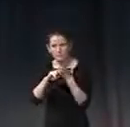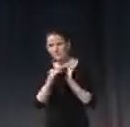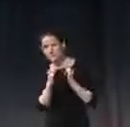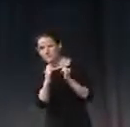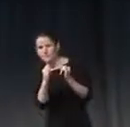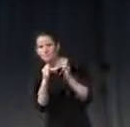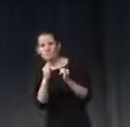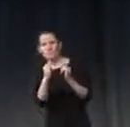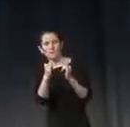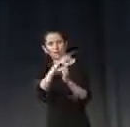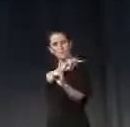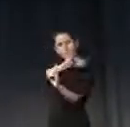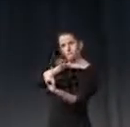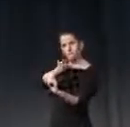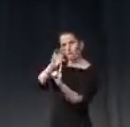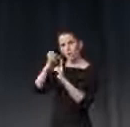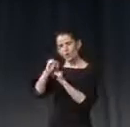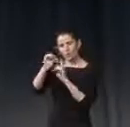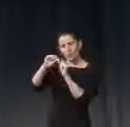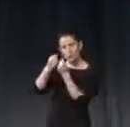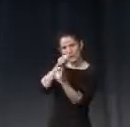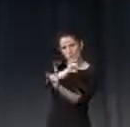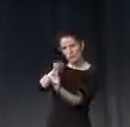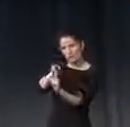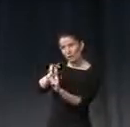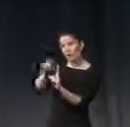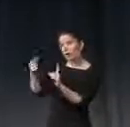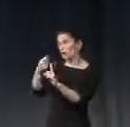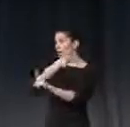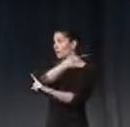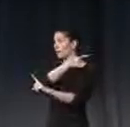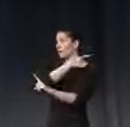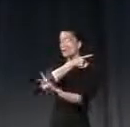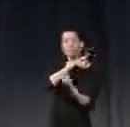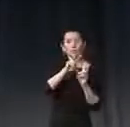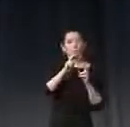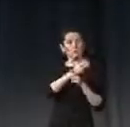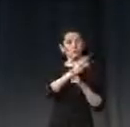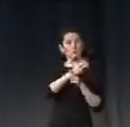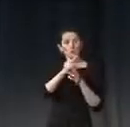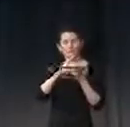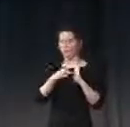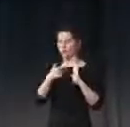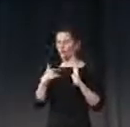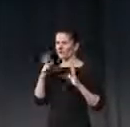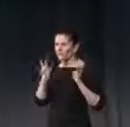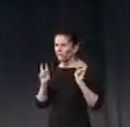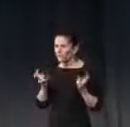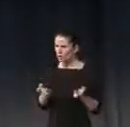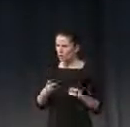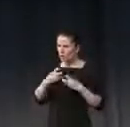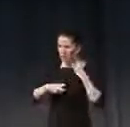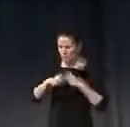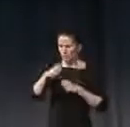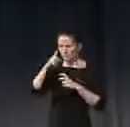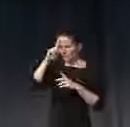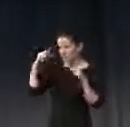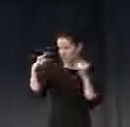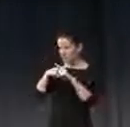society. Certain other uses open up issues and problems of which we all need to be very much more